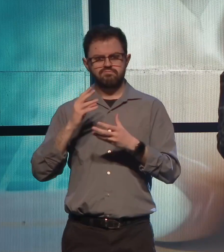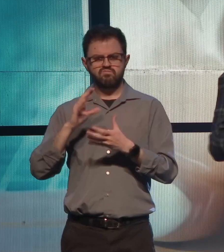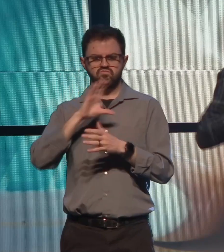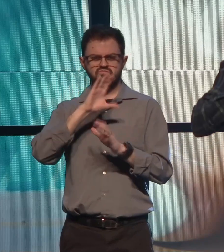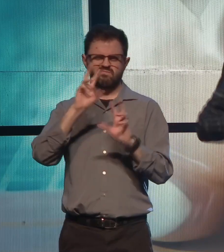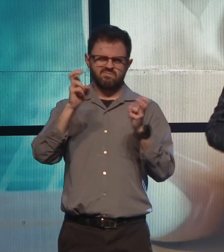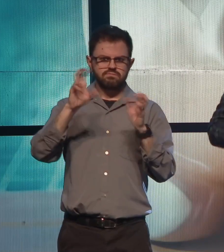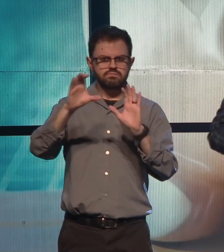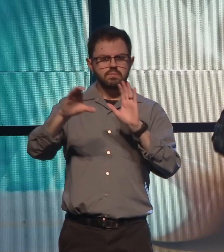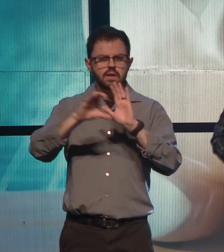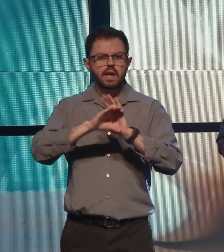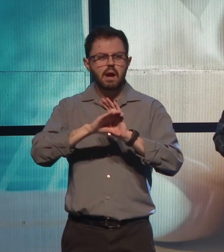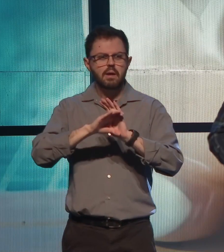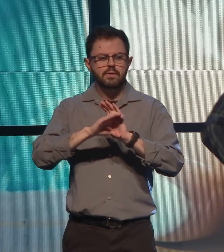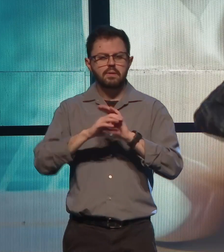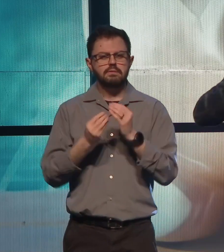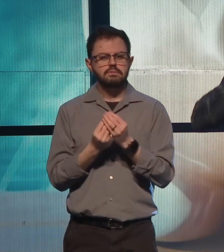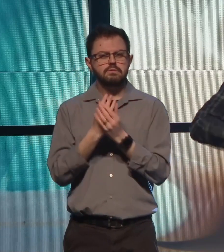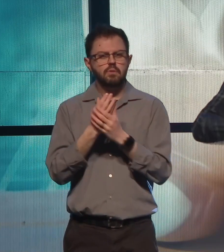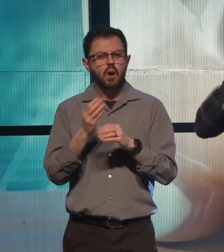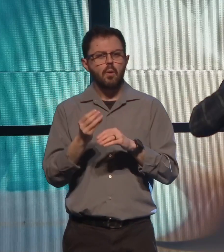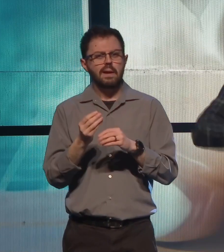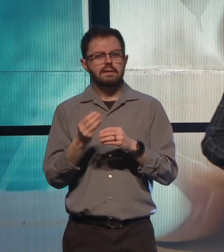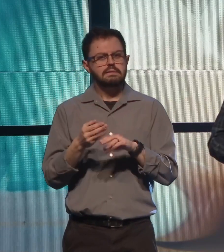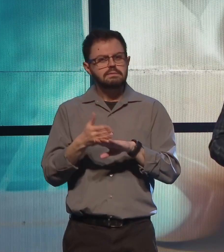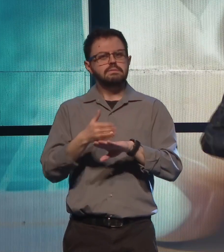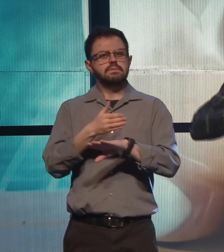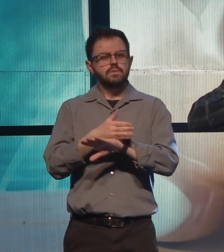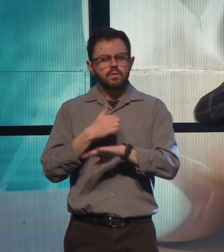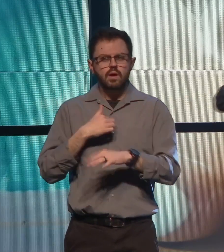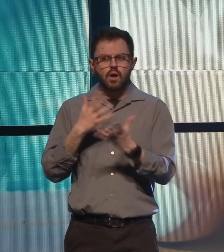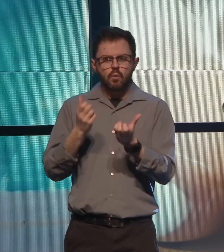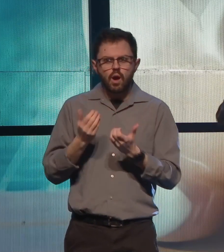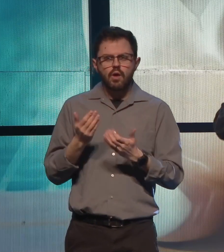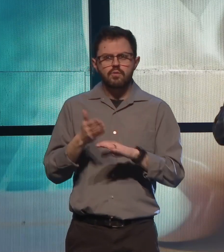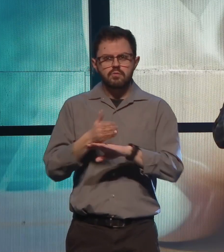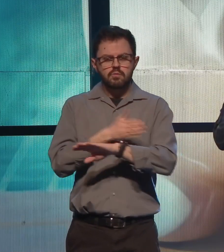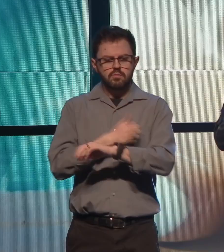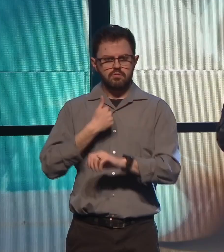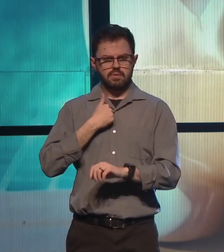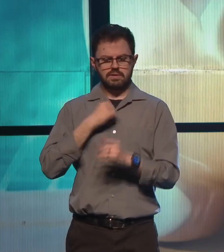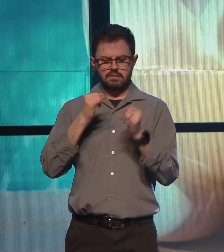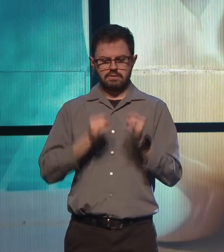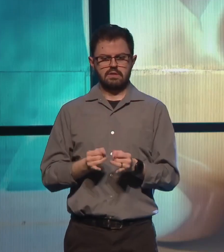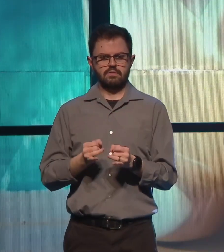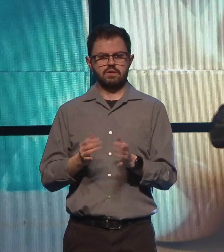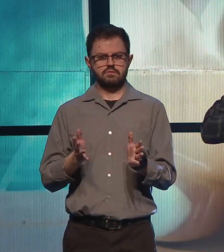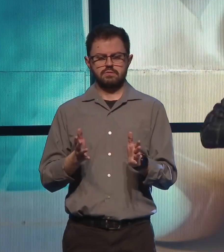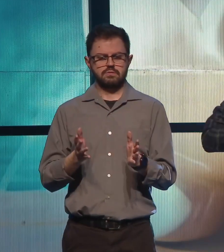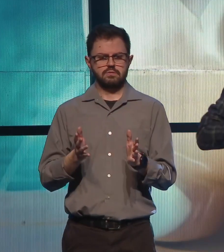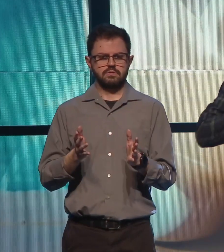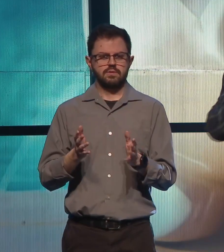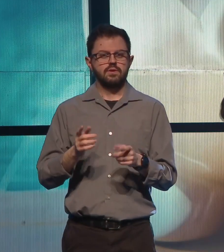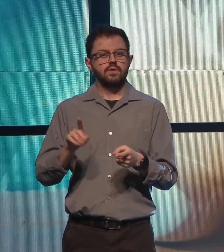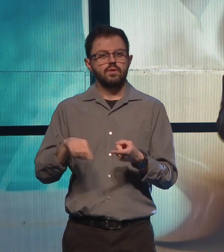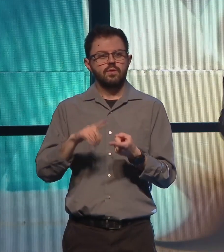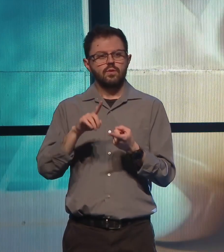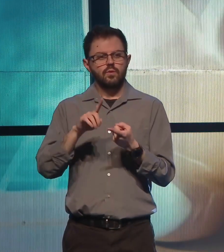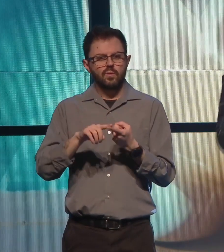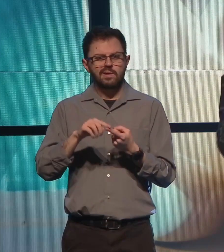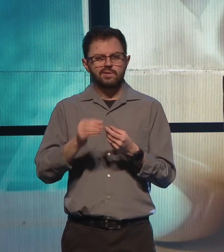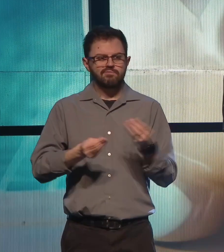simply saying, I just want to be who I am. I want to actually grow as an individual, and I want to release. And that's the beauty of like when you